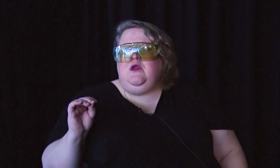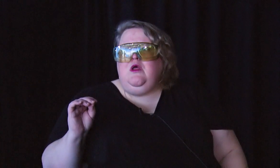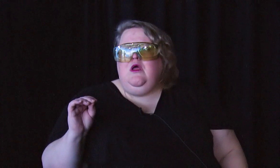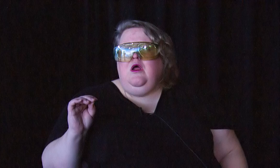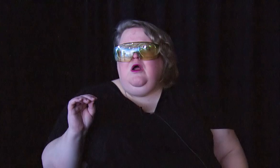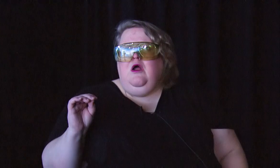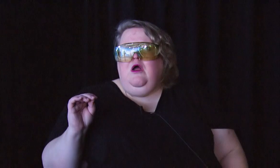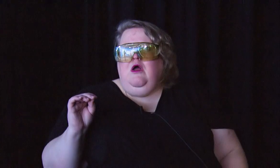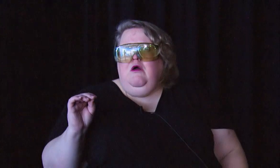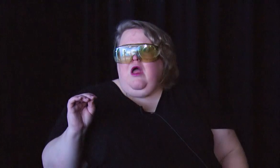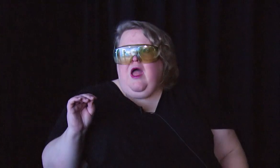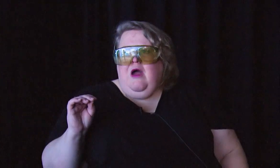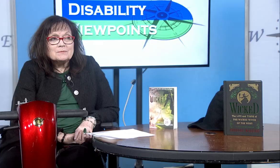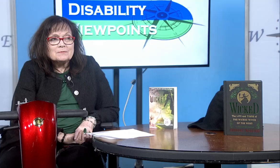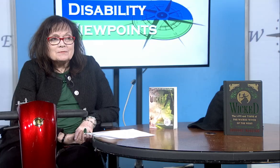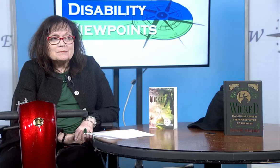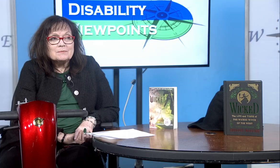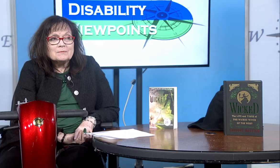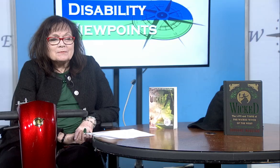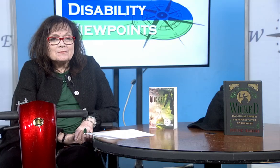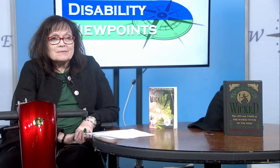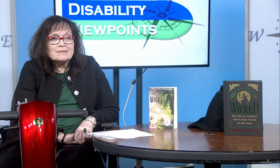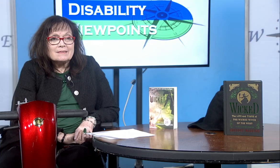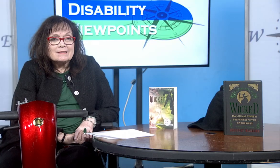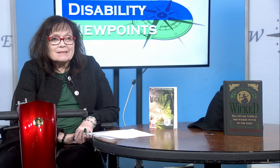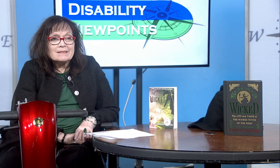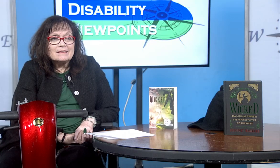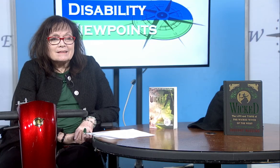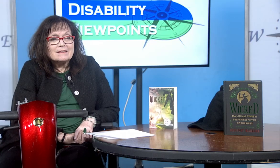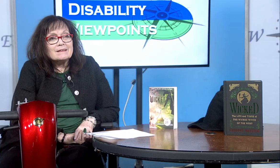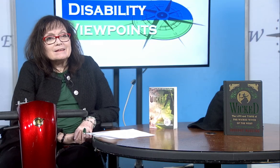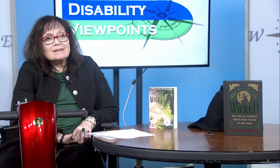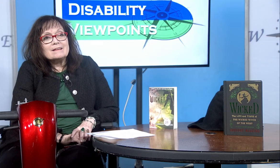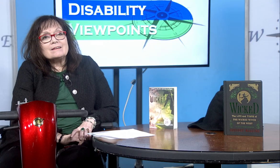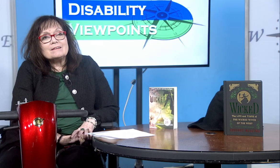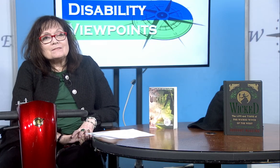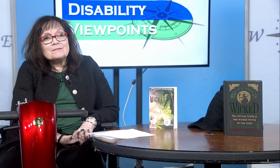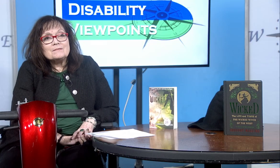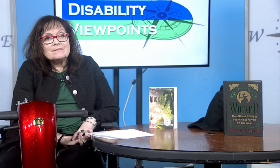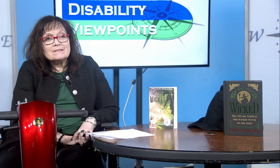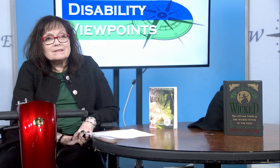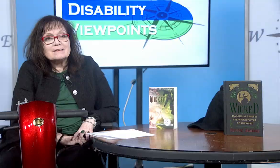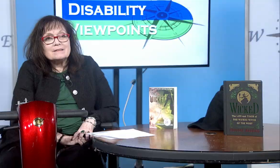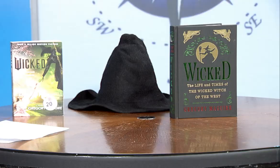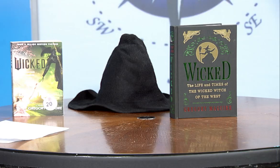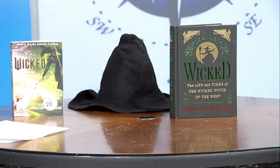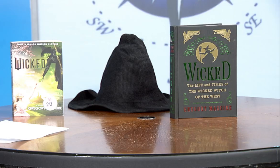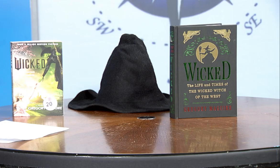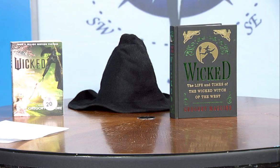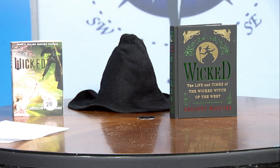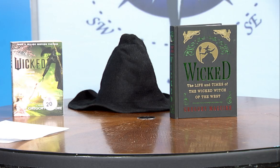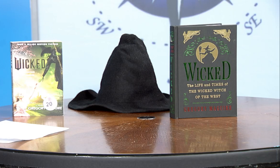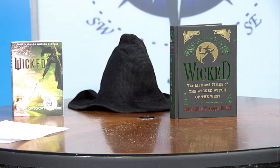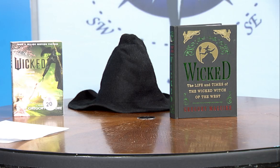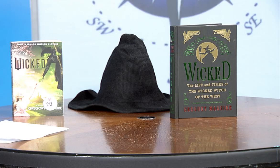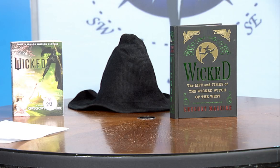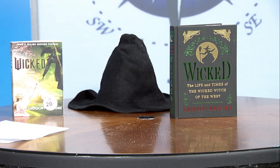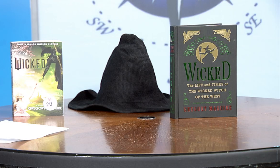sure however we see other characters go upstairs and downstairs right and I have no idea